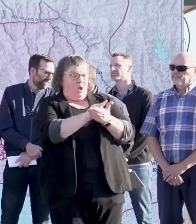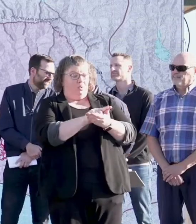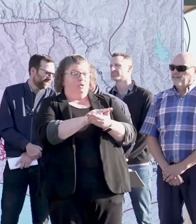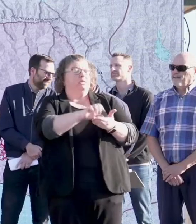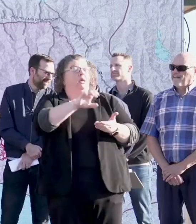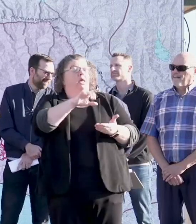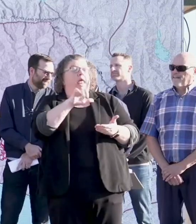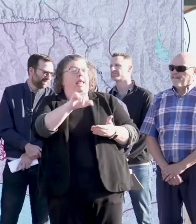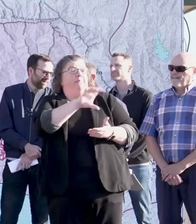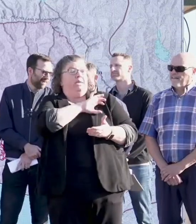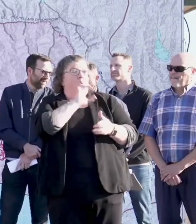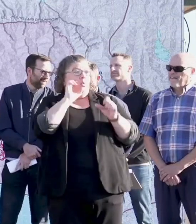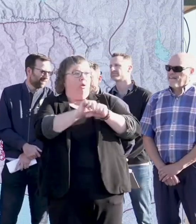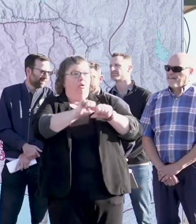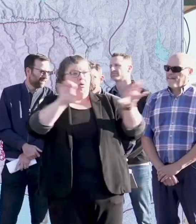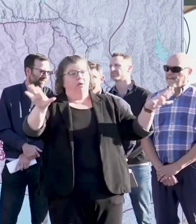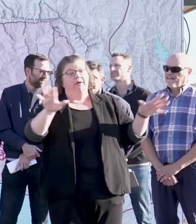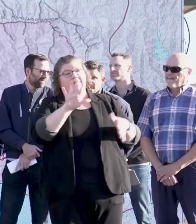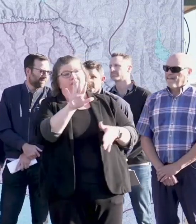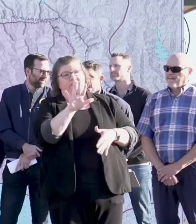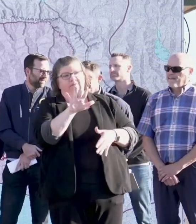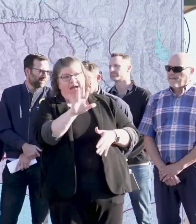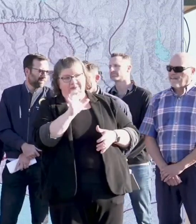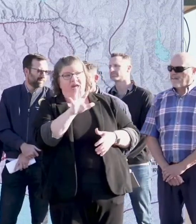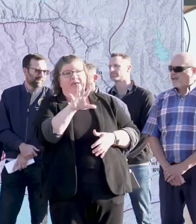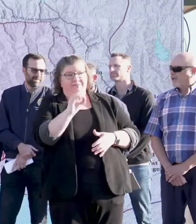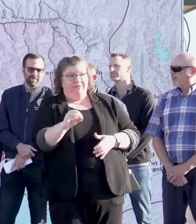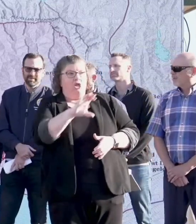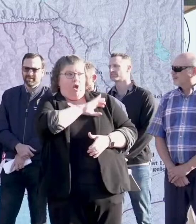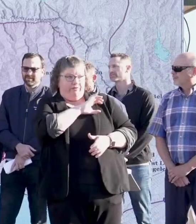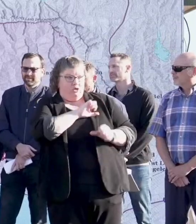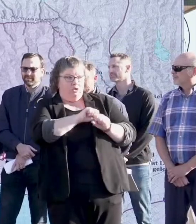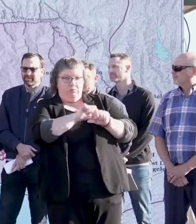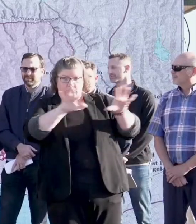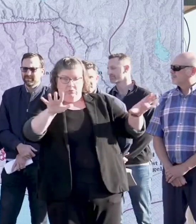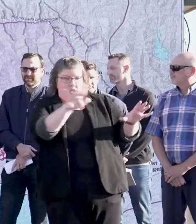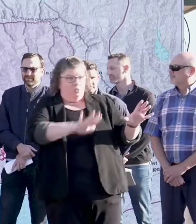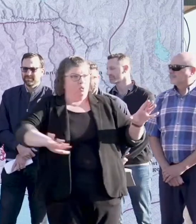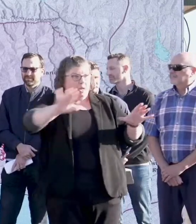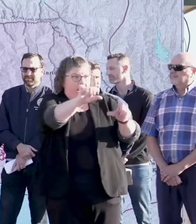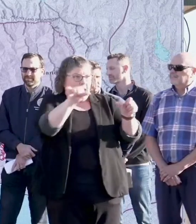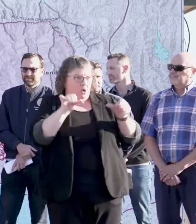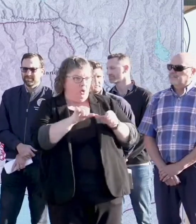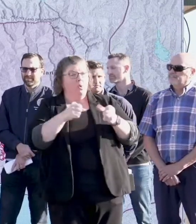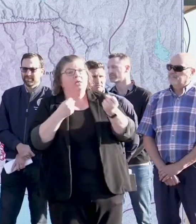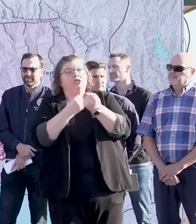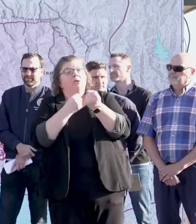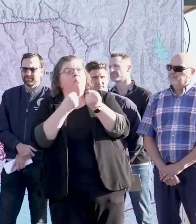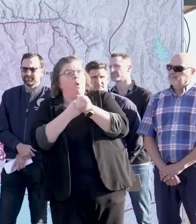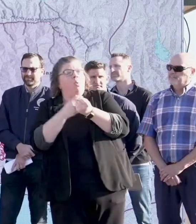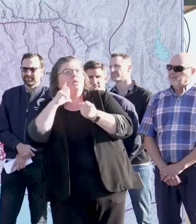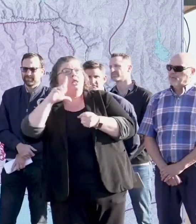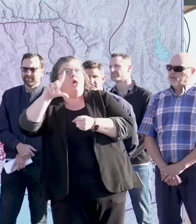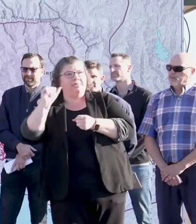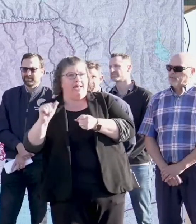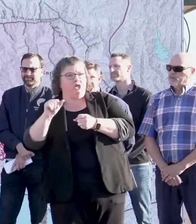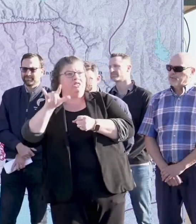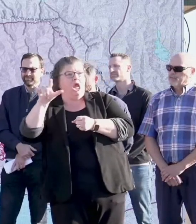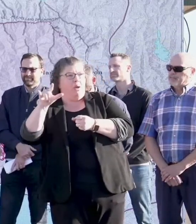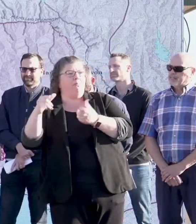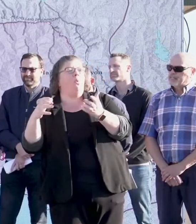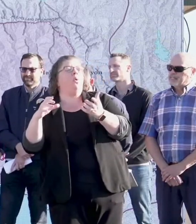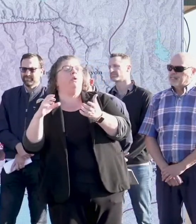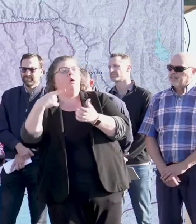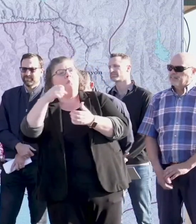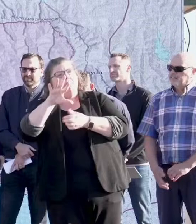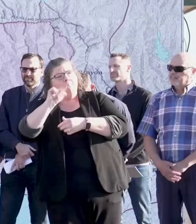continue to deploy approximately 550 officers to the impacted areas with the support of the Los Angeles Airport Police, Port Police,